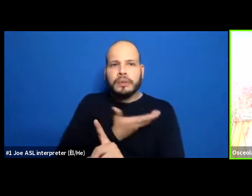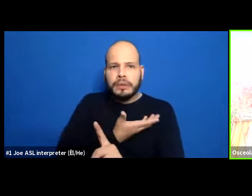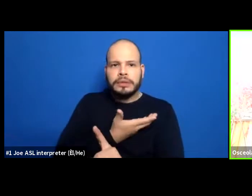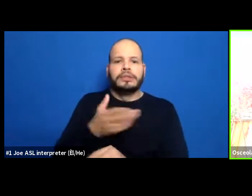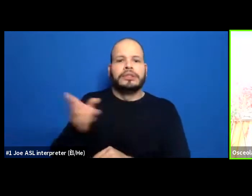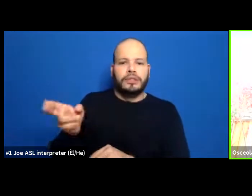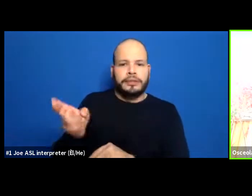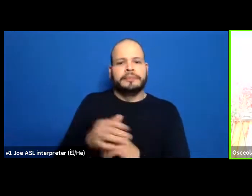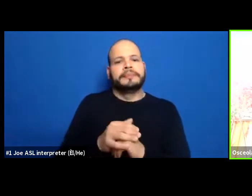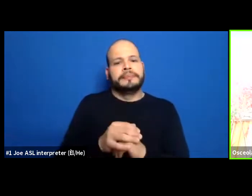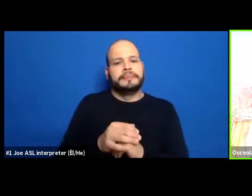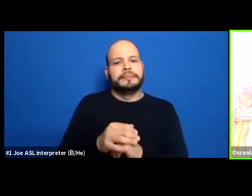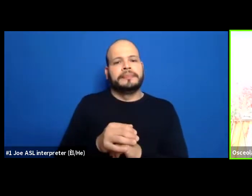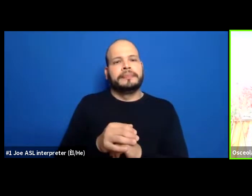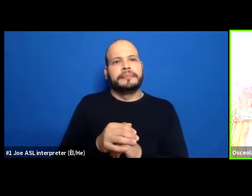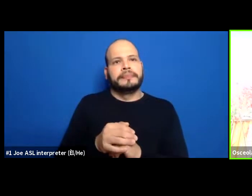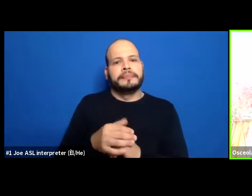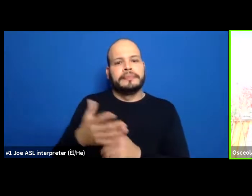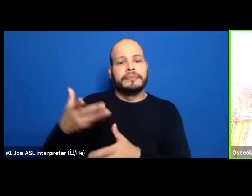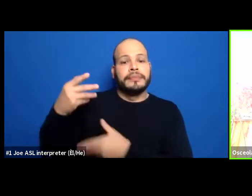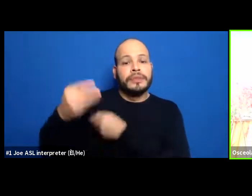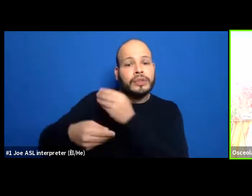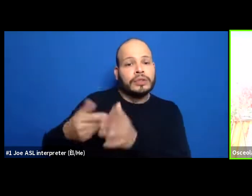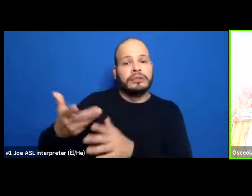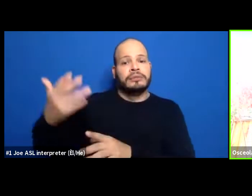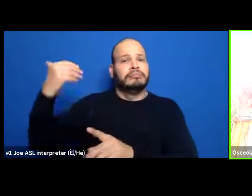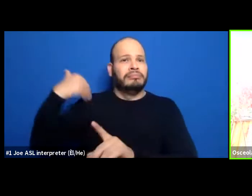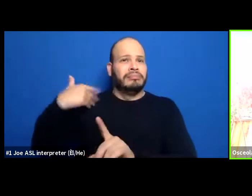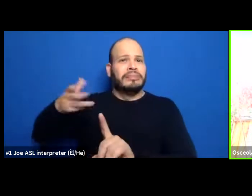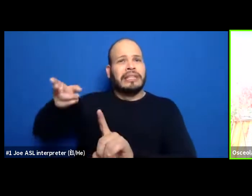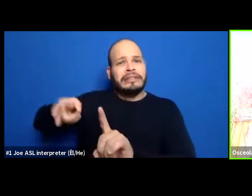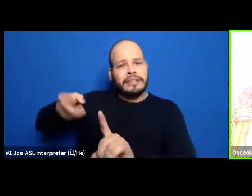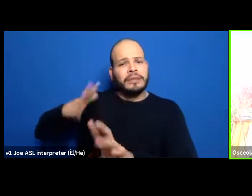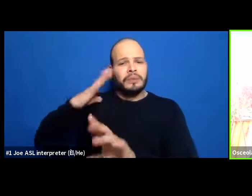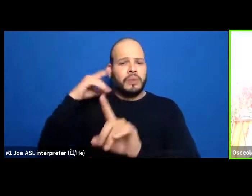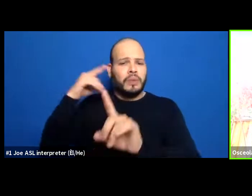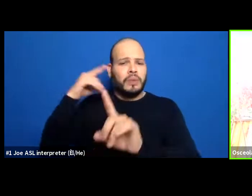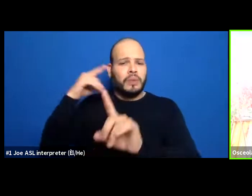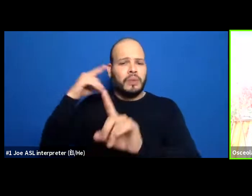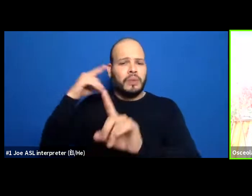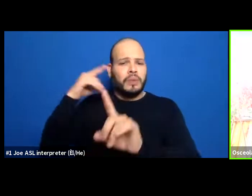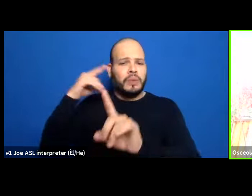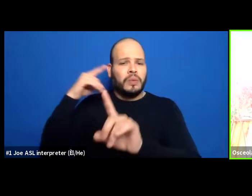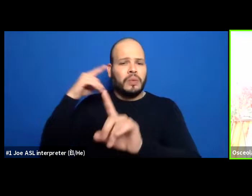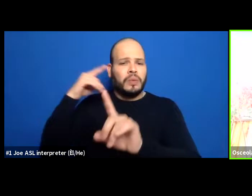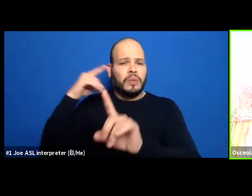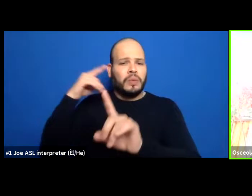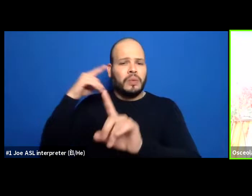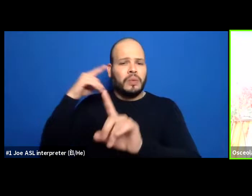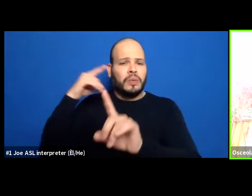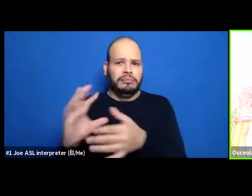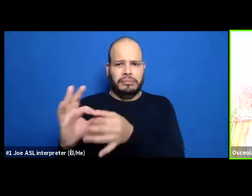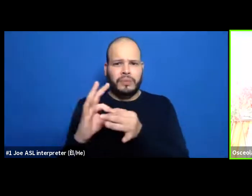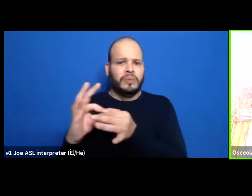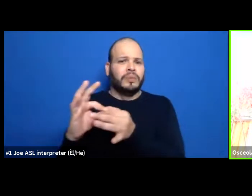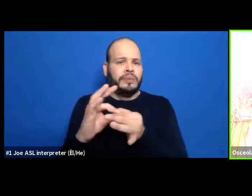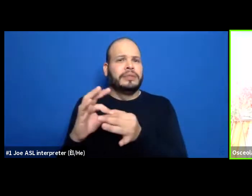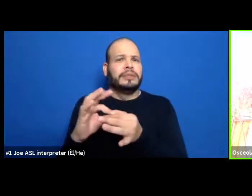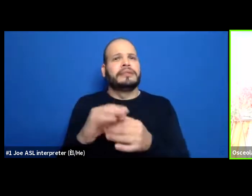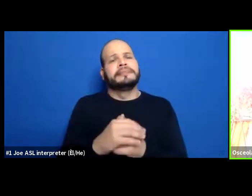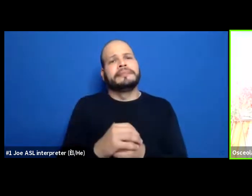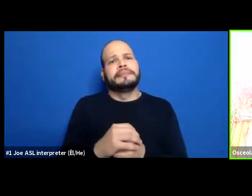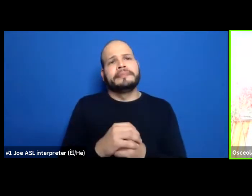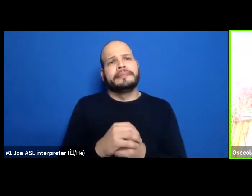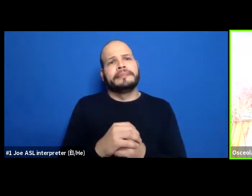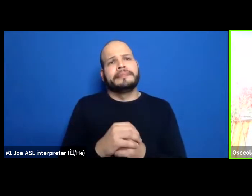restore right relationship. I think on a very central level, these institutions